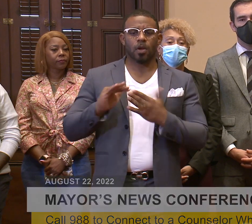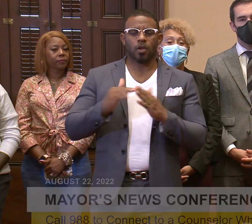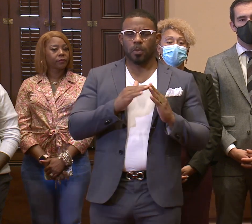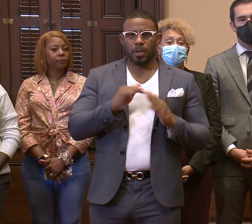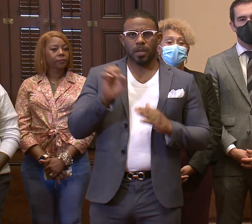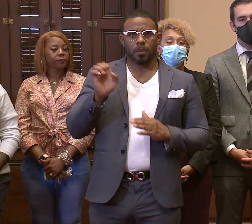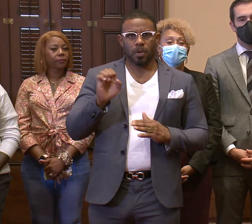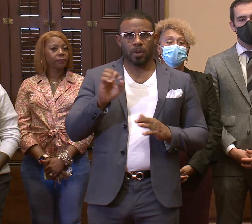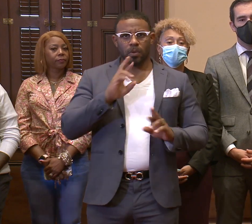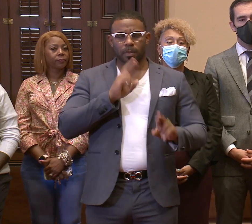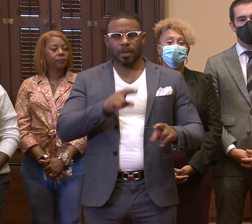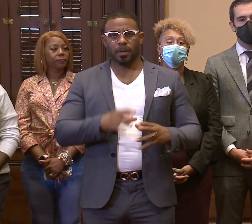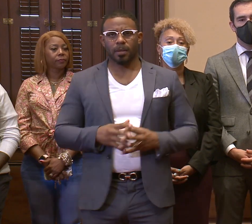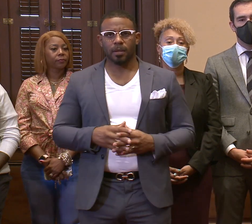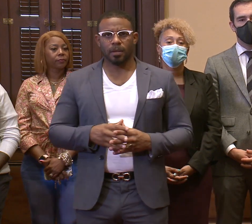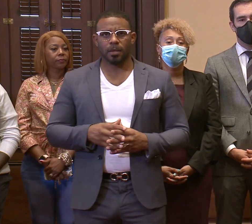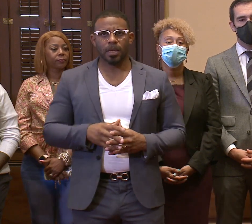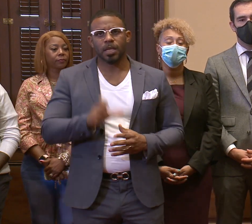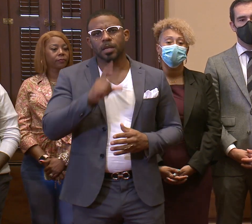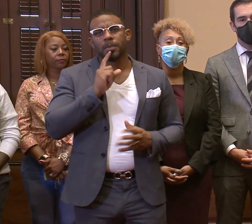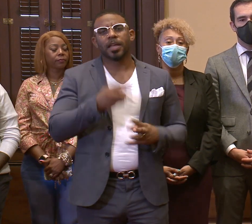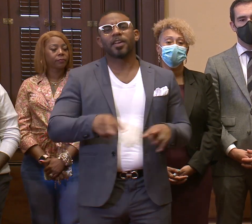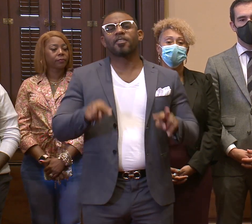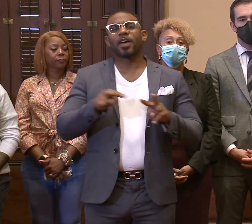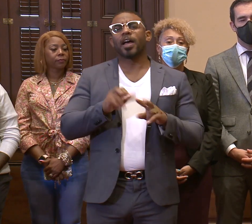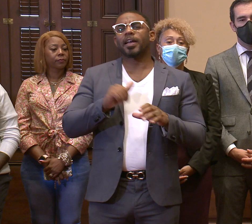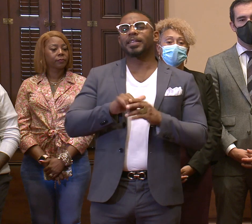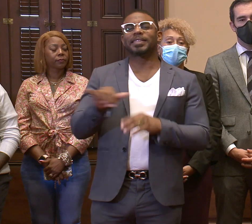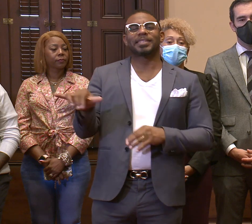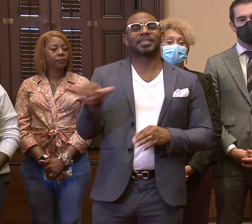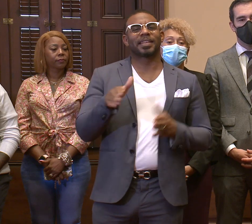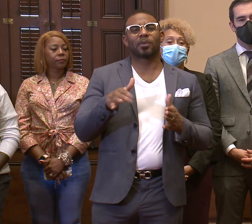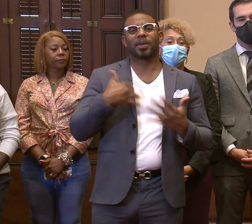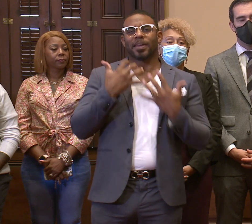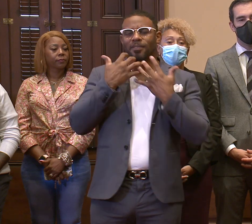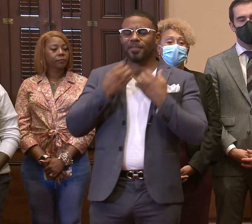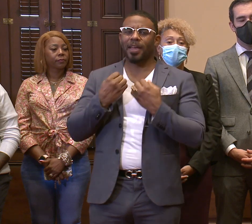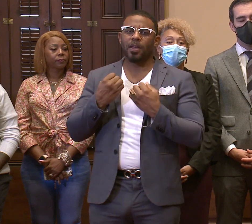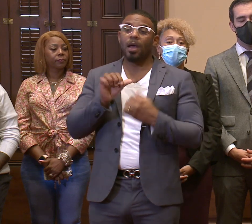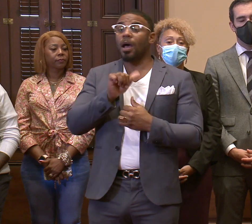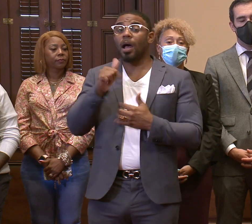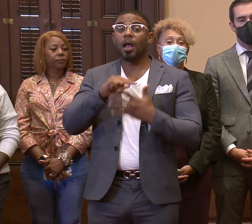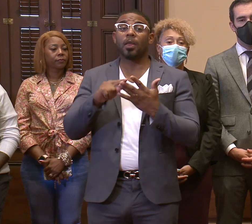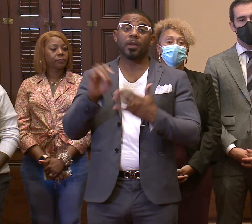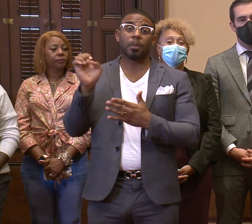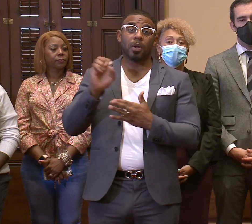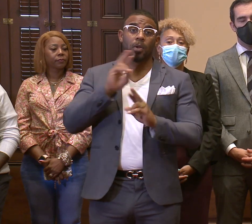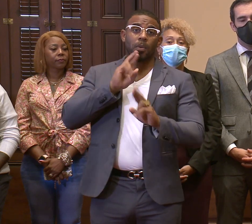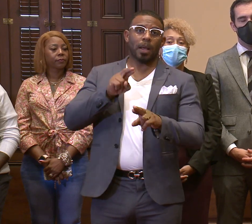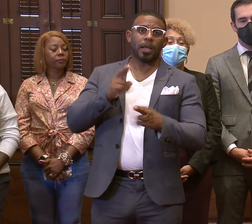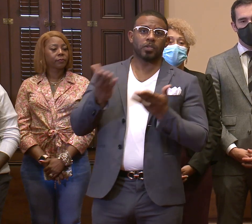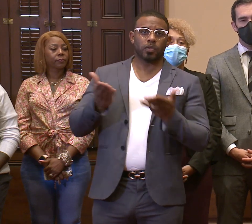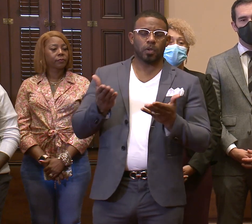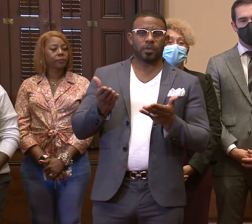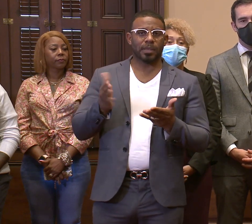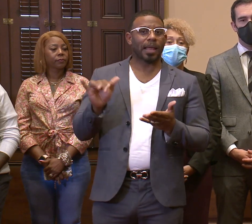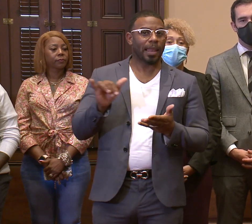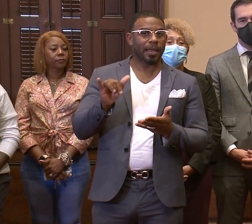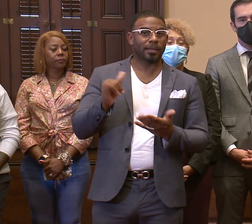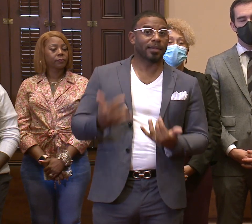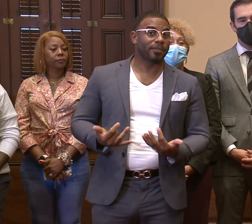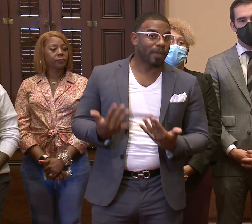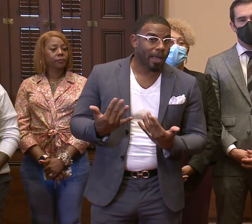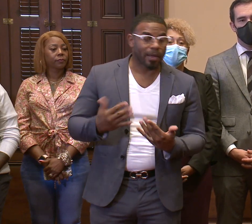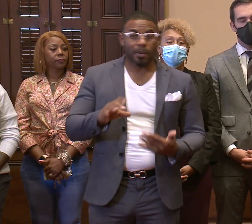community emergency response and should be valued in the same way we value other emergency response services like